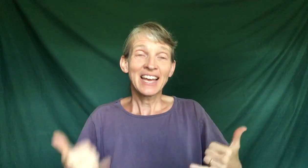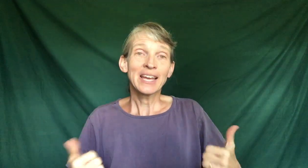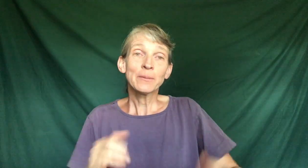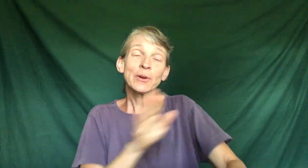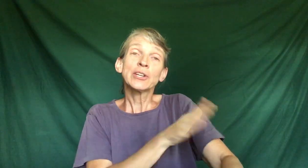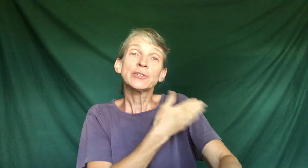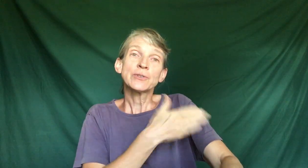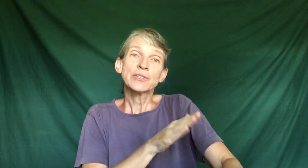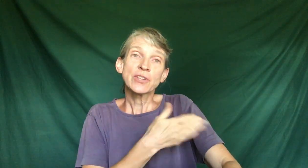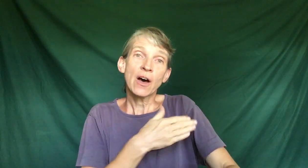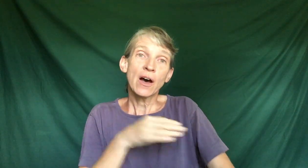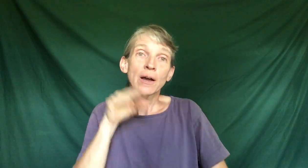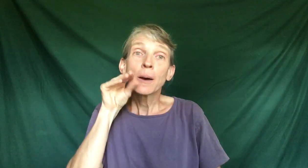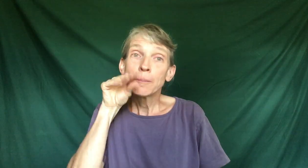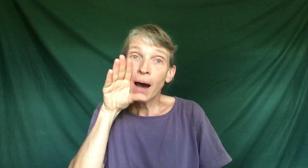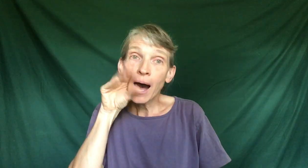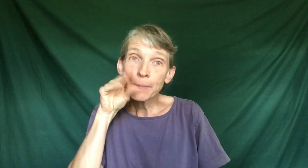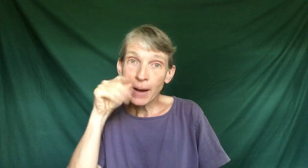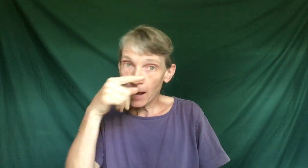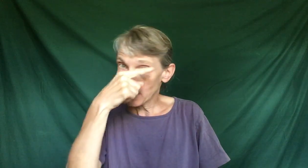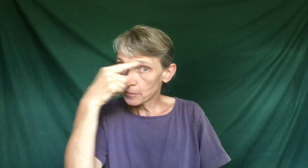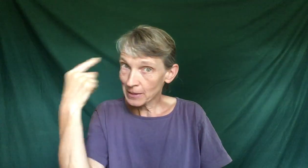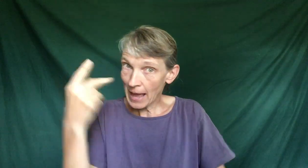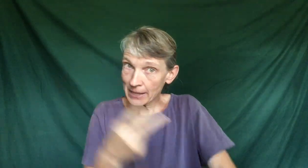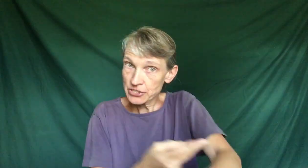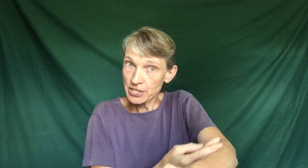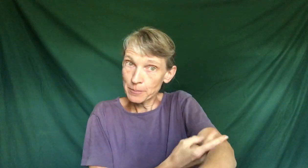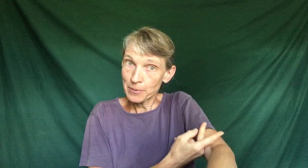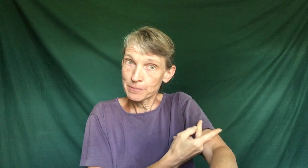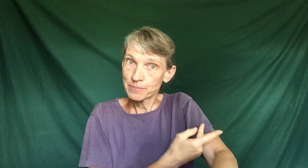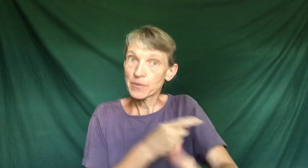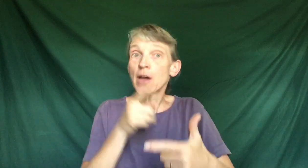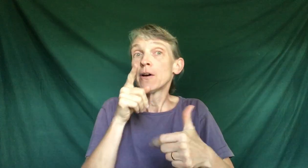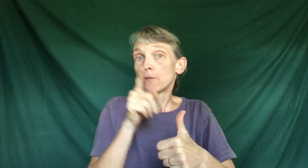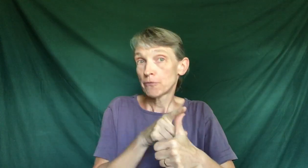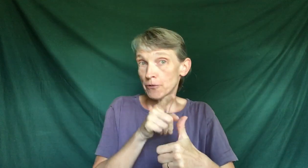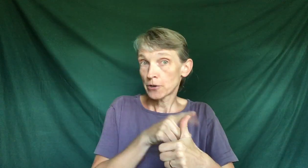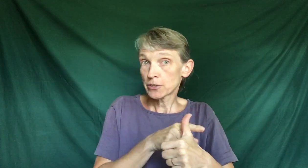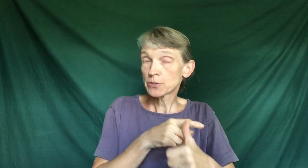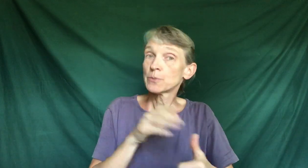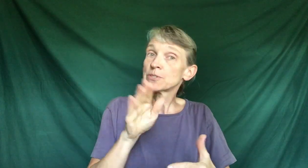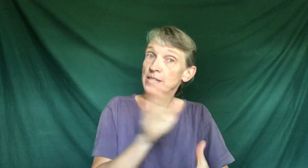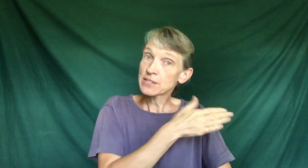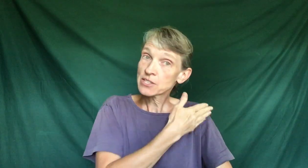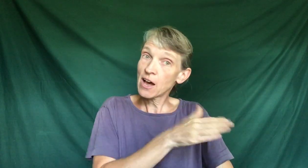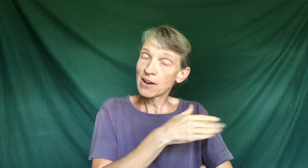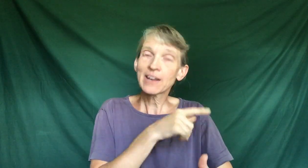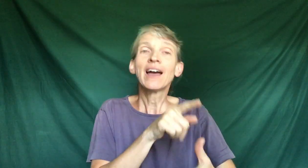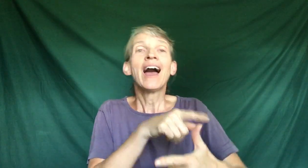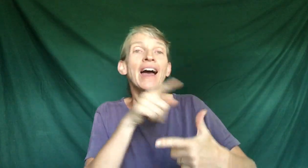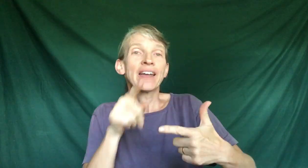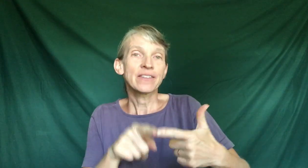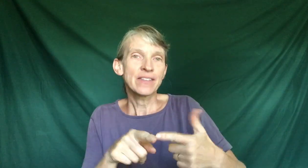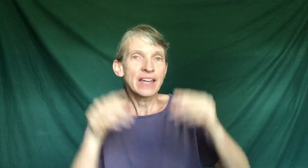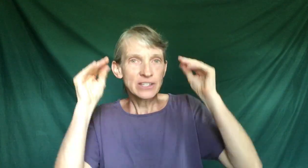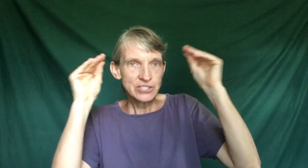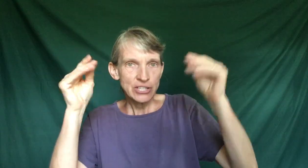Today we're going to do the song Baa Baa Black Sheep. First we'll sing the song and then I'll teach